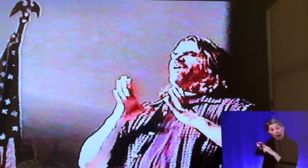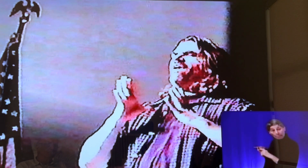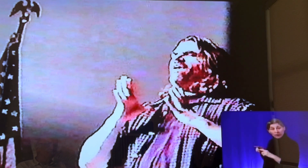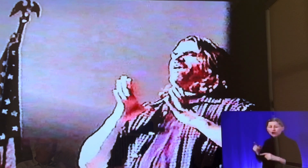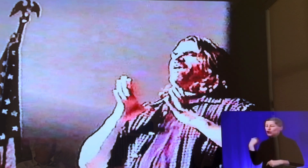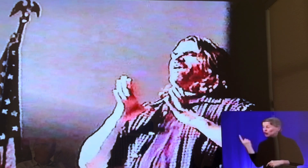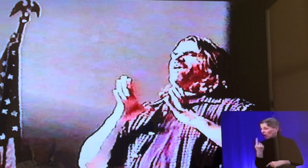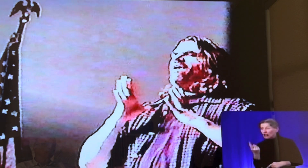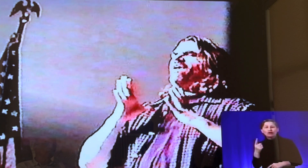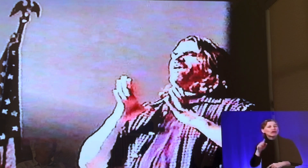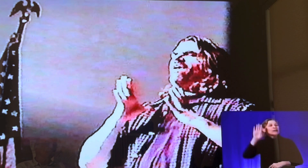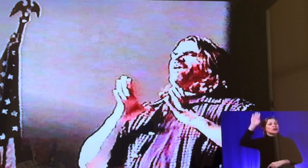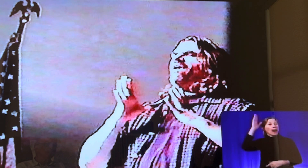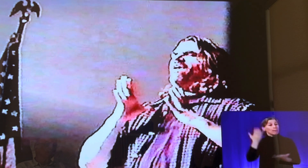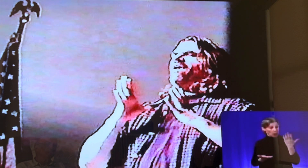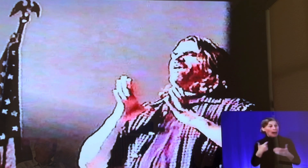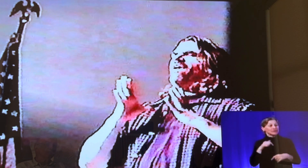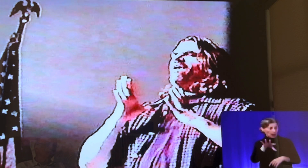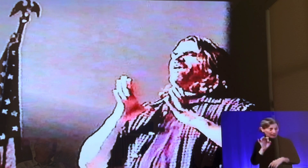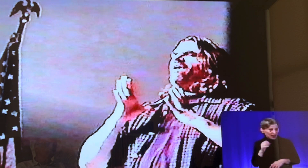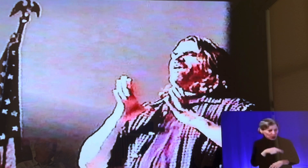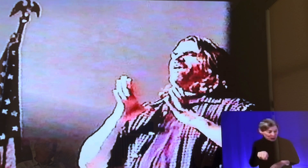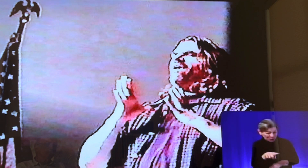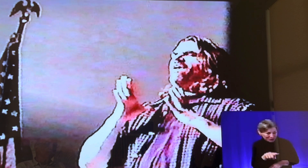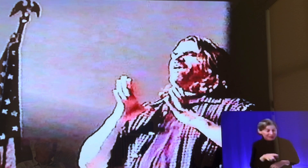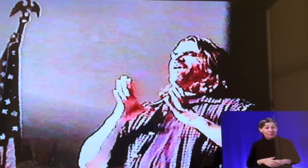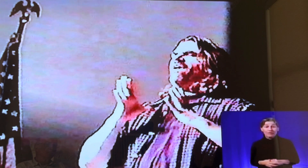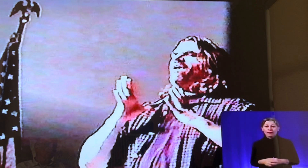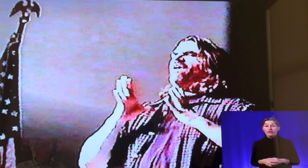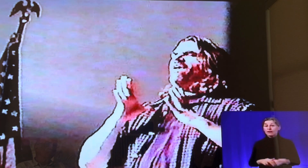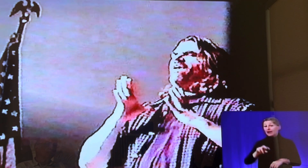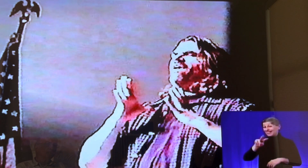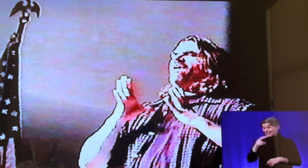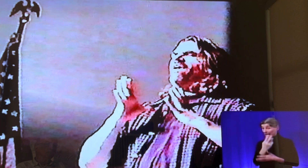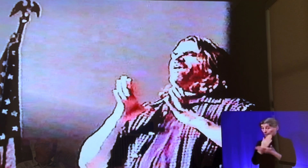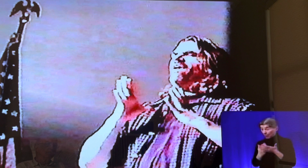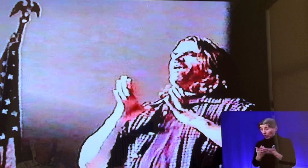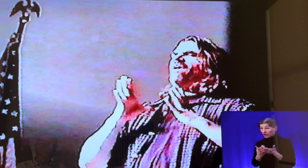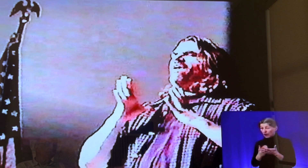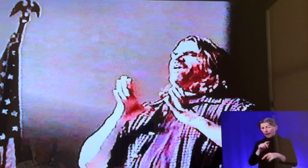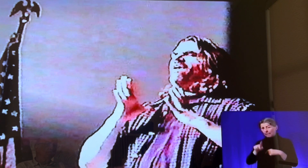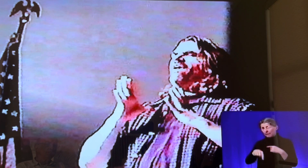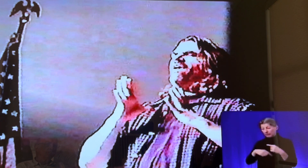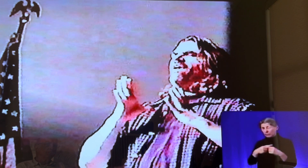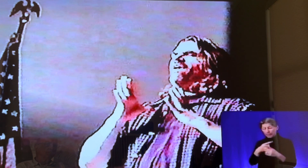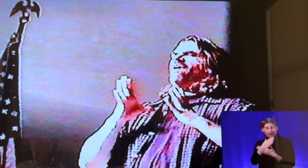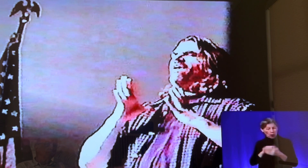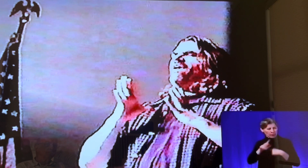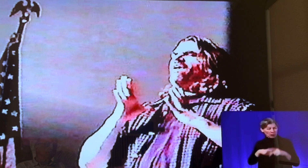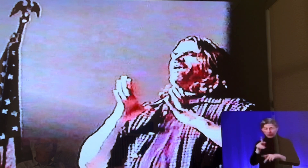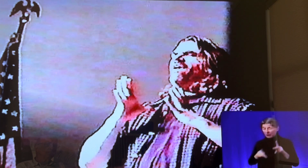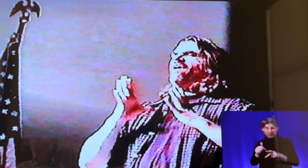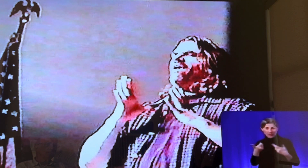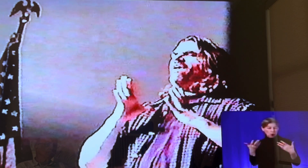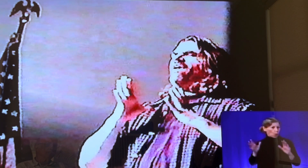I'll pick you. Then for the second part of it, for the people who are not going to be coming up on stage or don't want to participate that